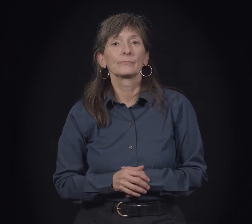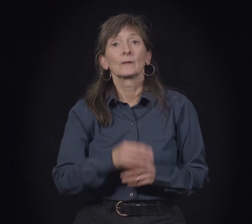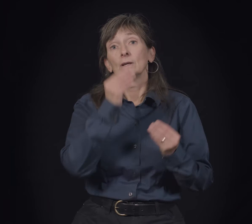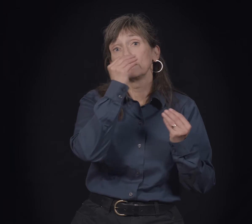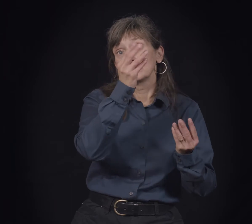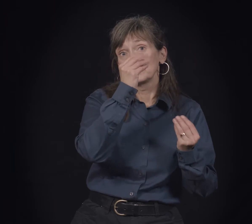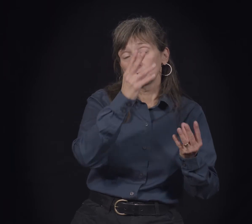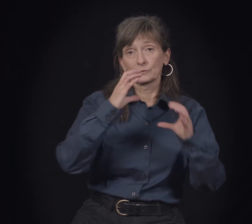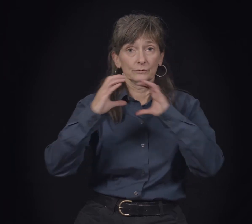assistive technology,